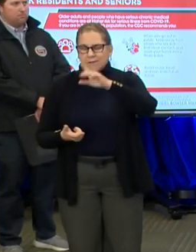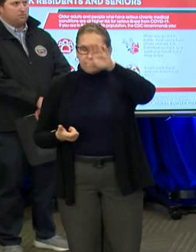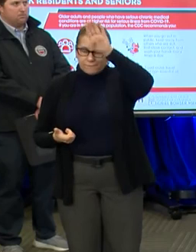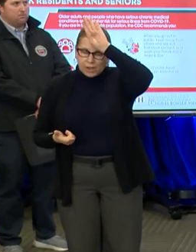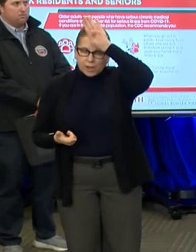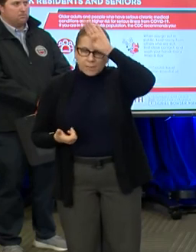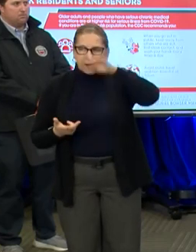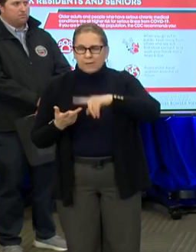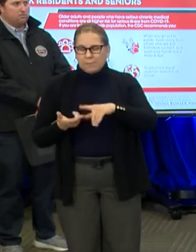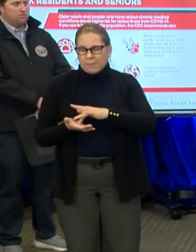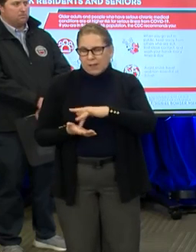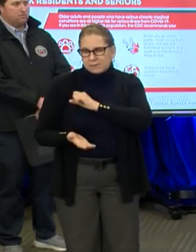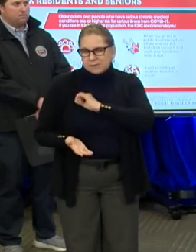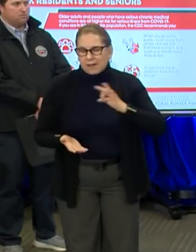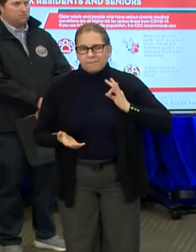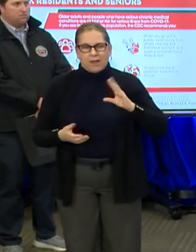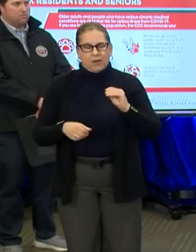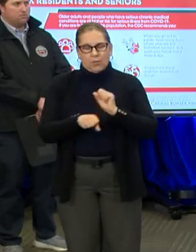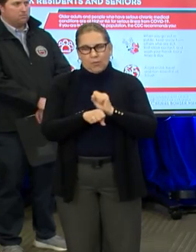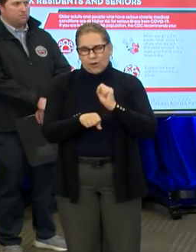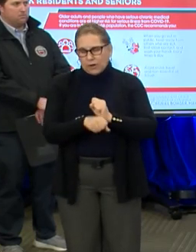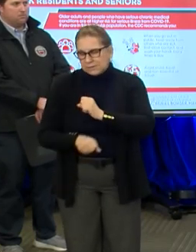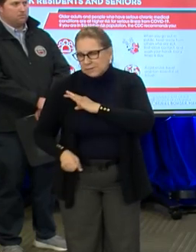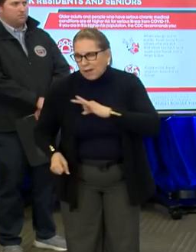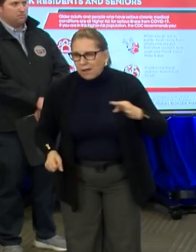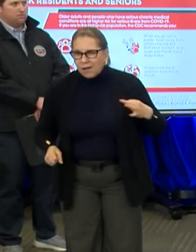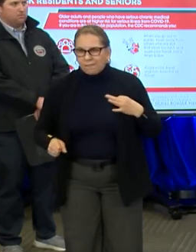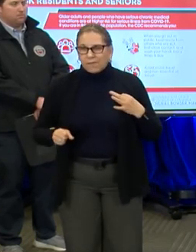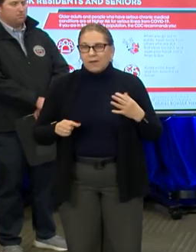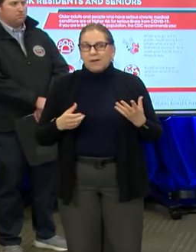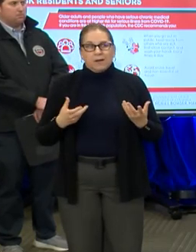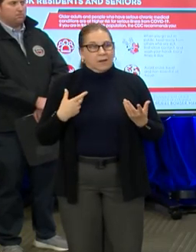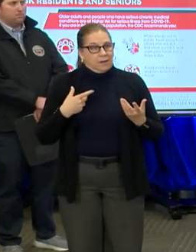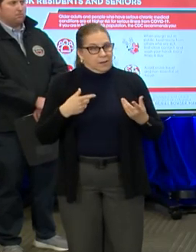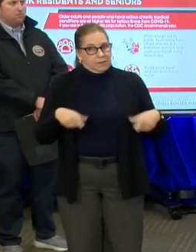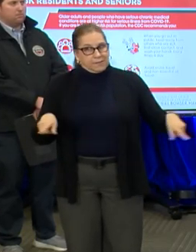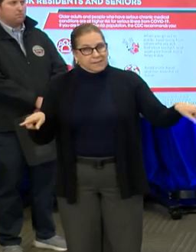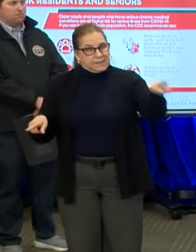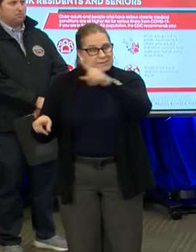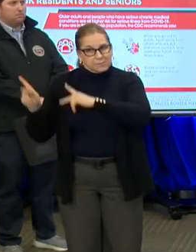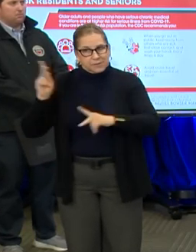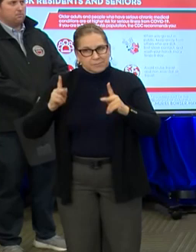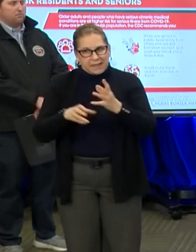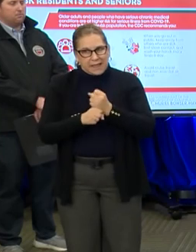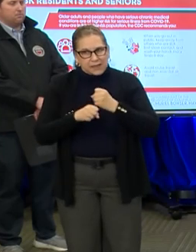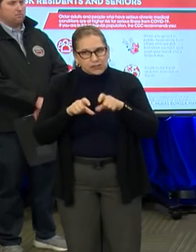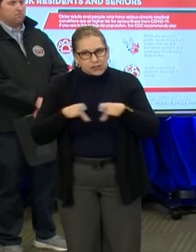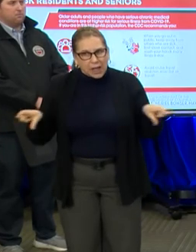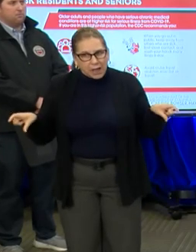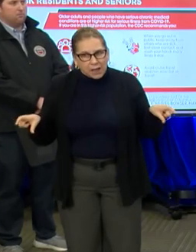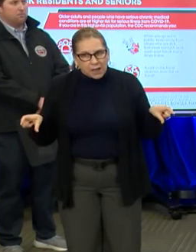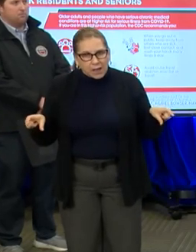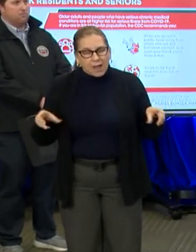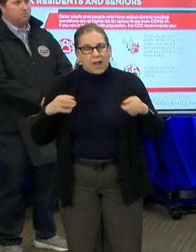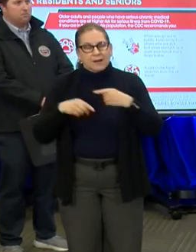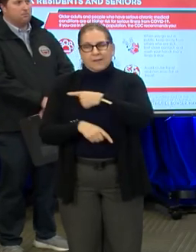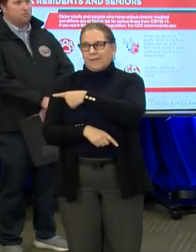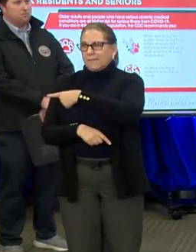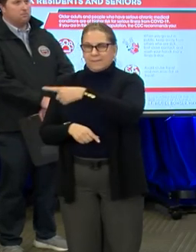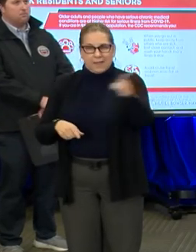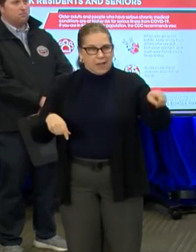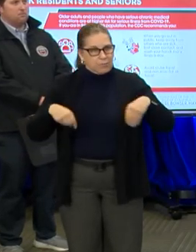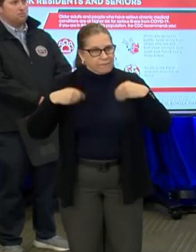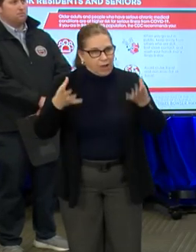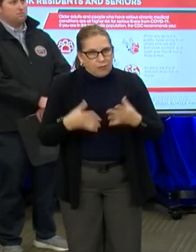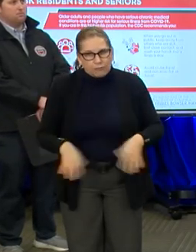to their offices, they are still on our payroll and still providing critical services to the residents of the district.